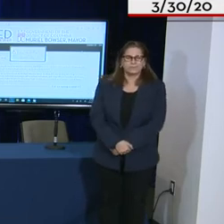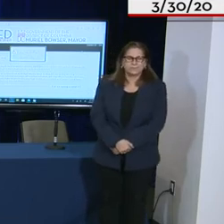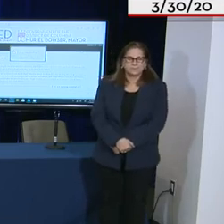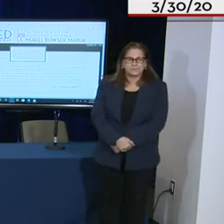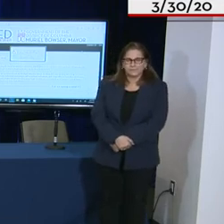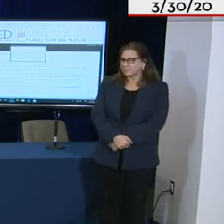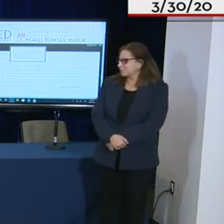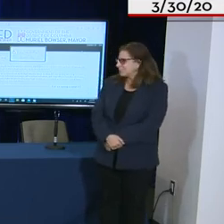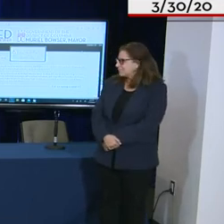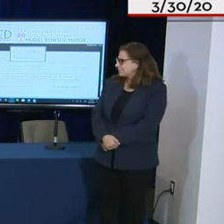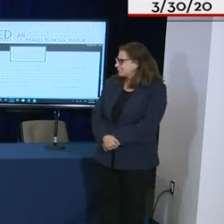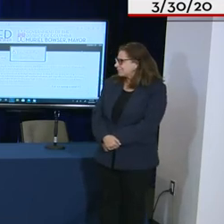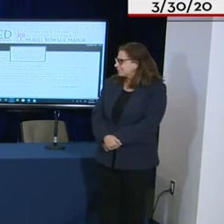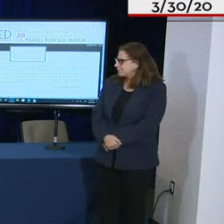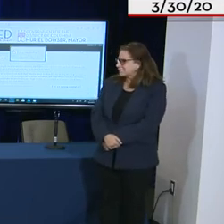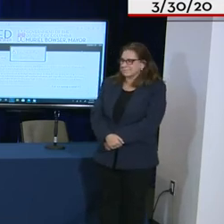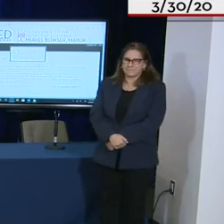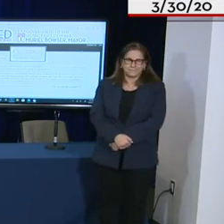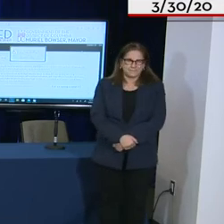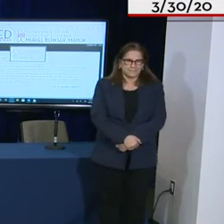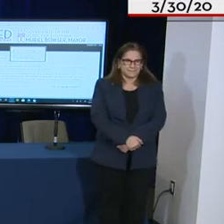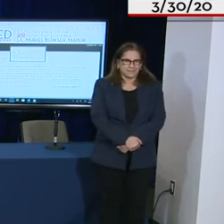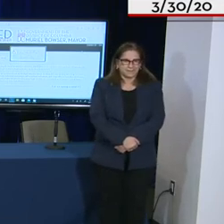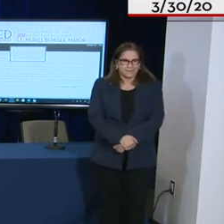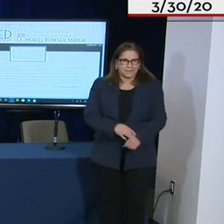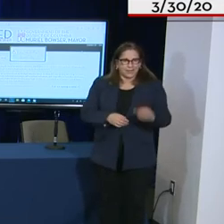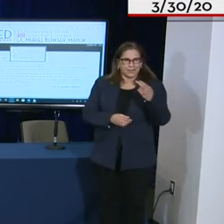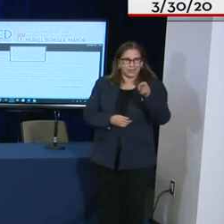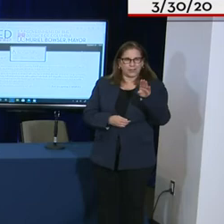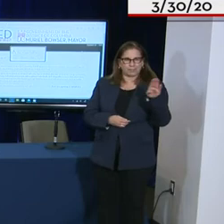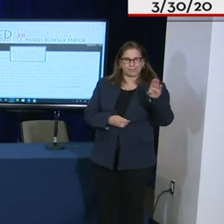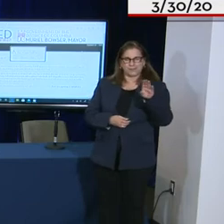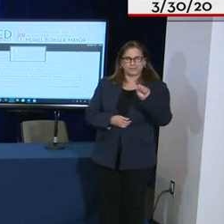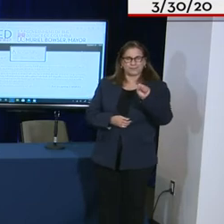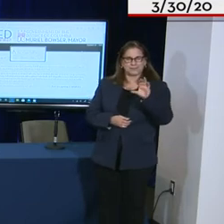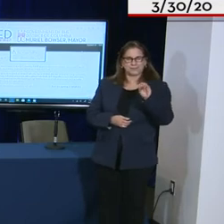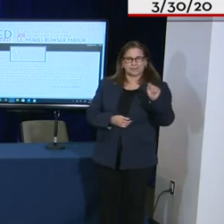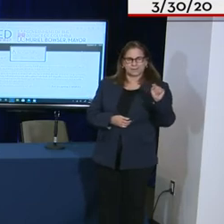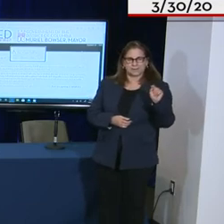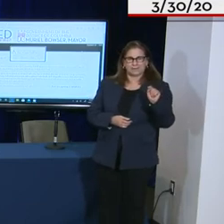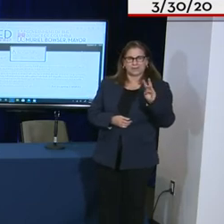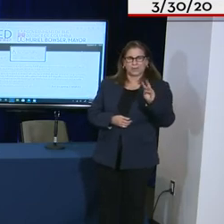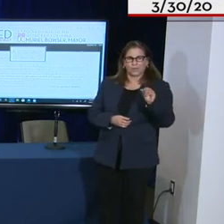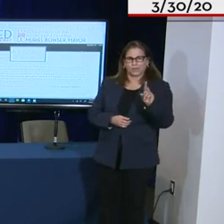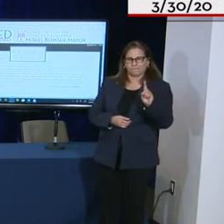going to go to Herb Scott in Ward 4. You are now live. Good afternoon, Mr. Scott.